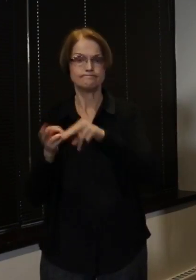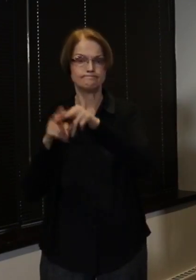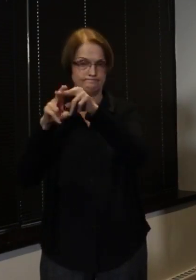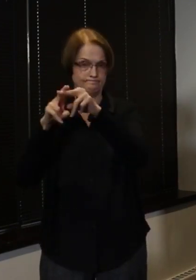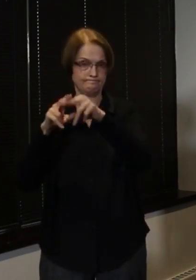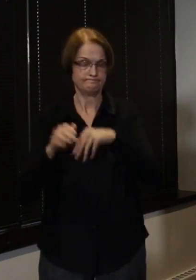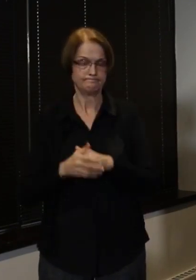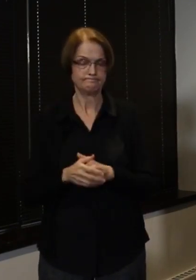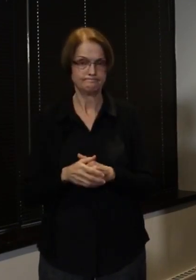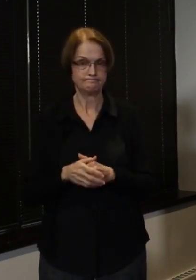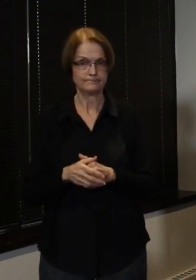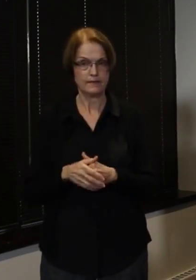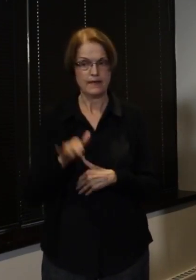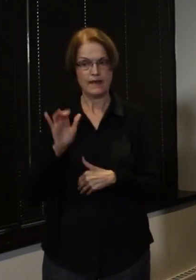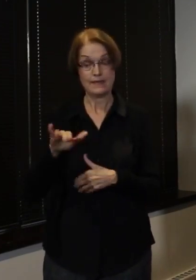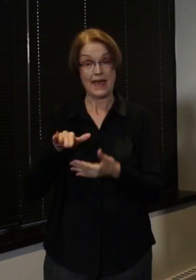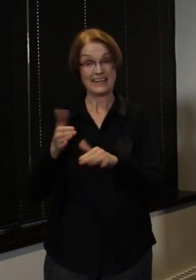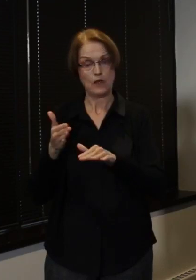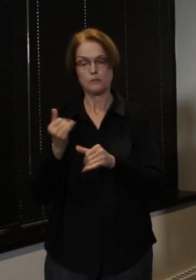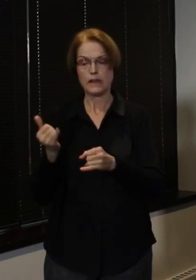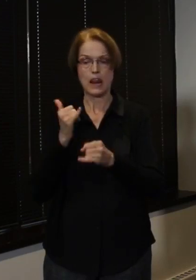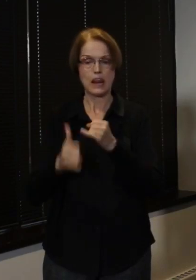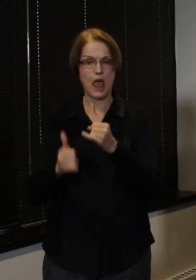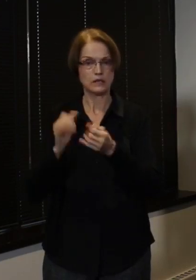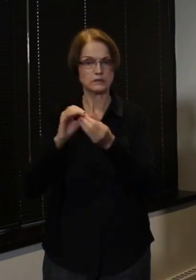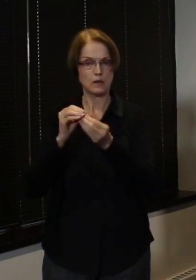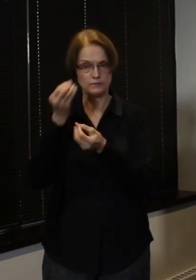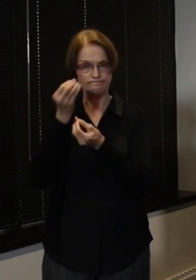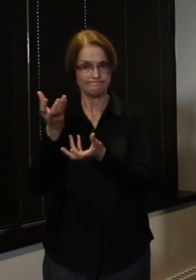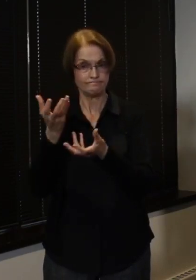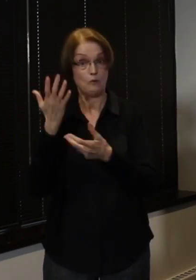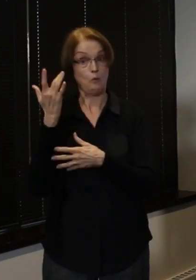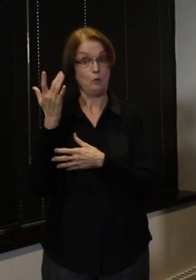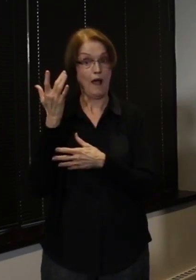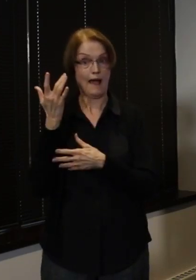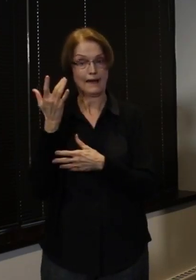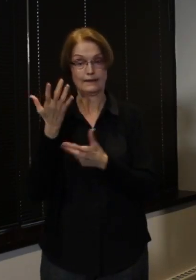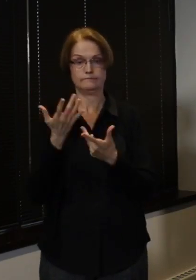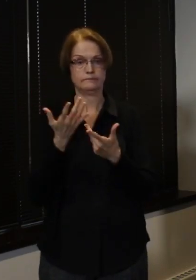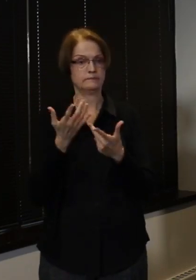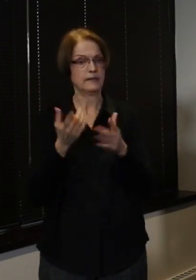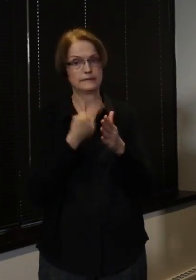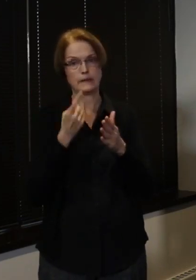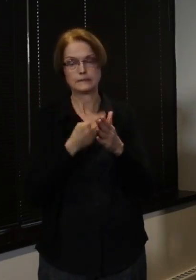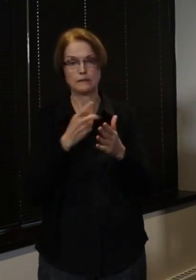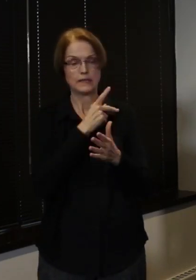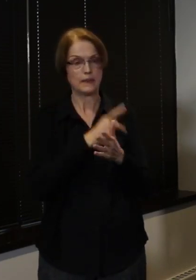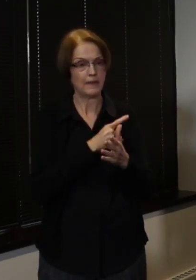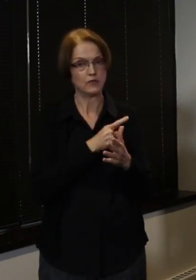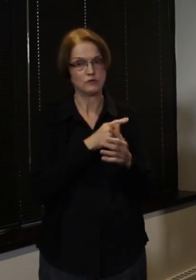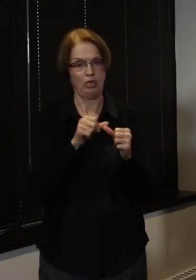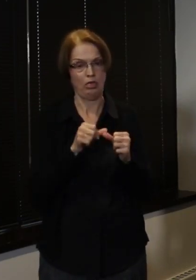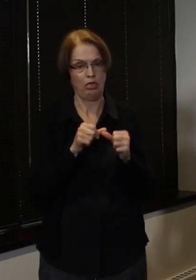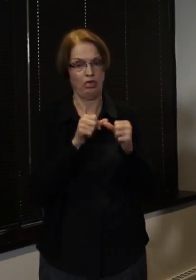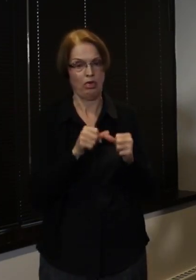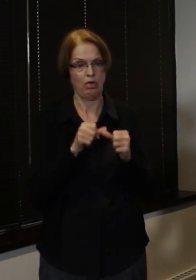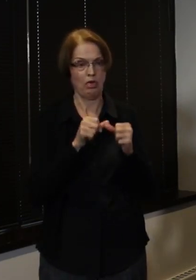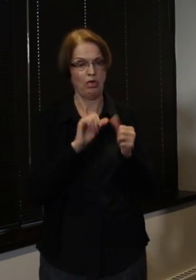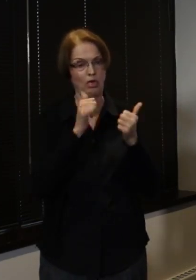deaths will always be a lagging metric because it will come at the end of a sometimes prolonged stay in our